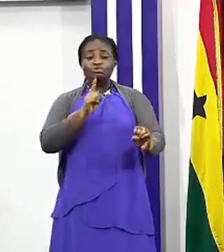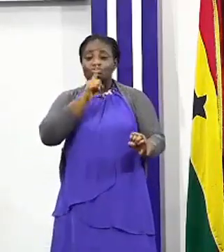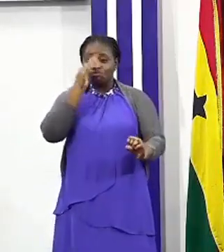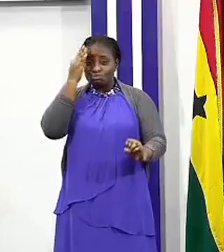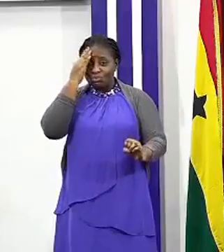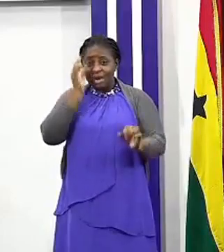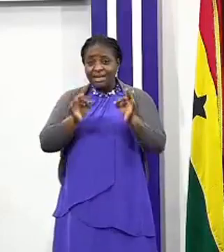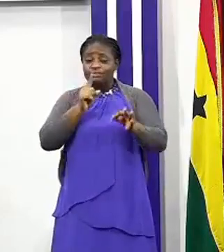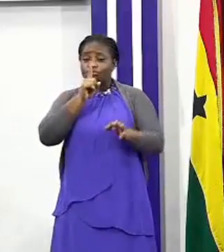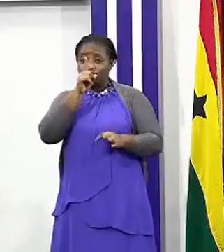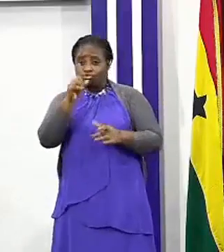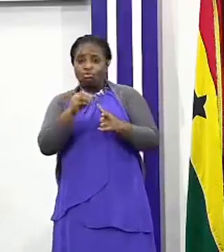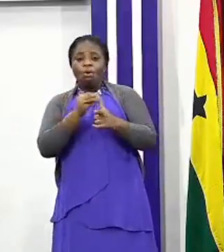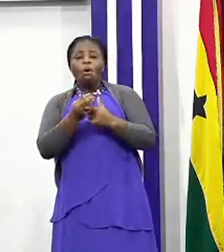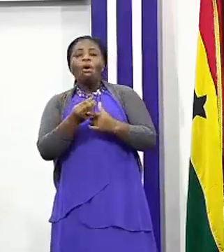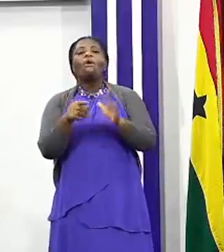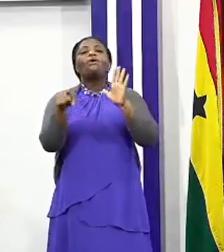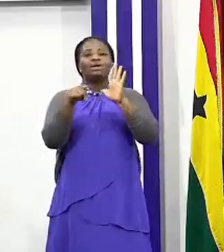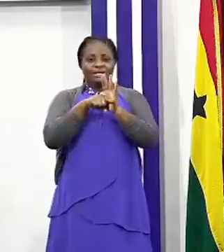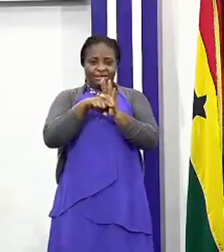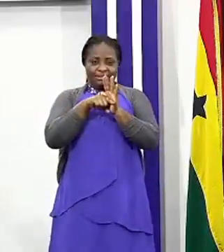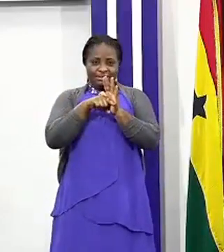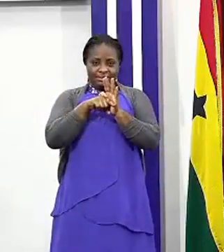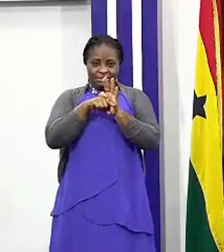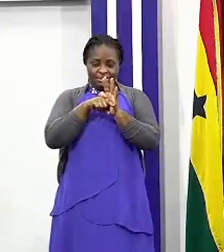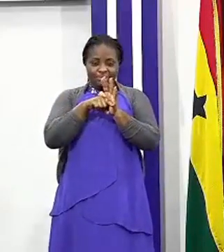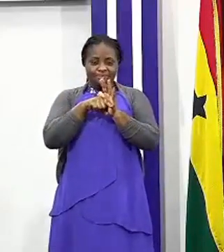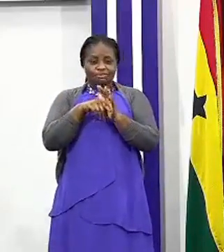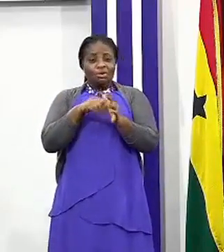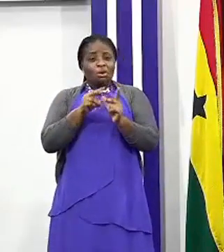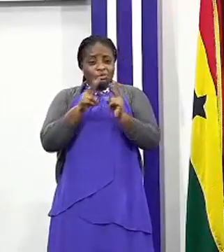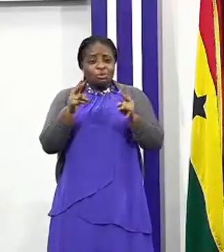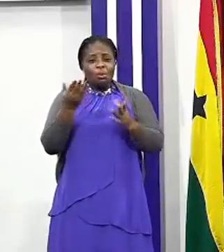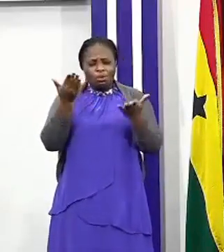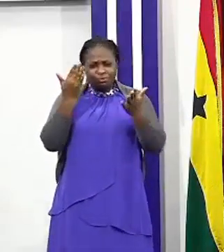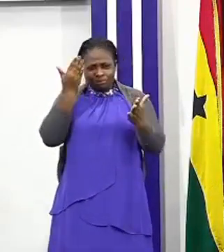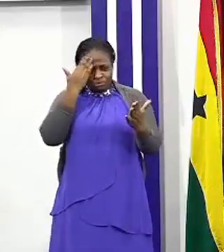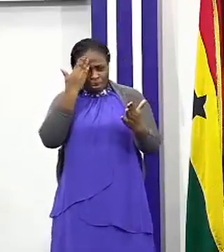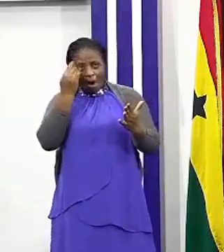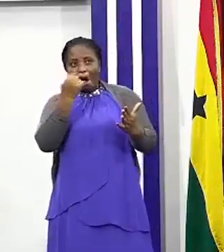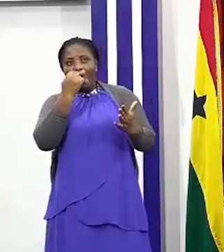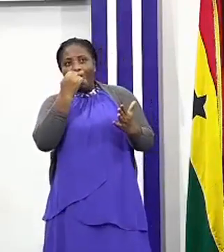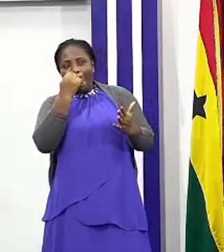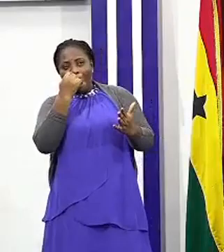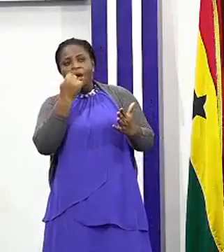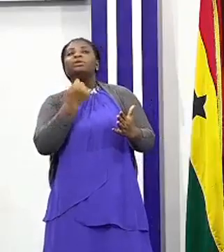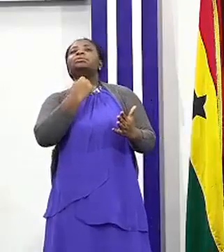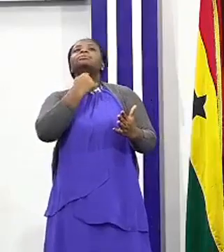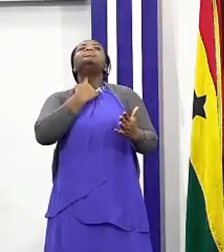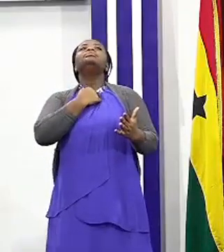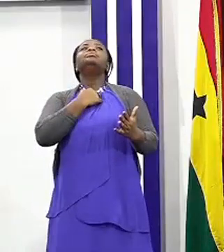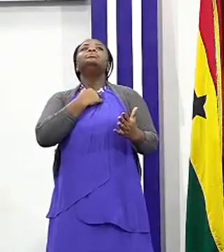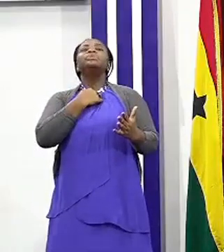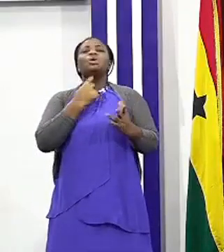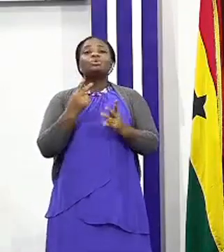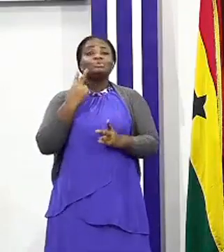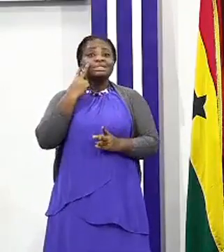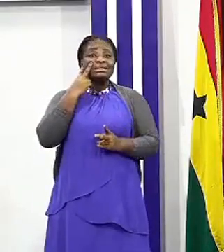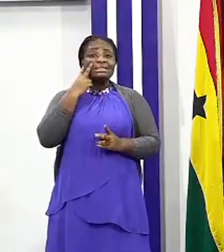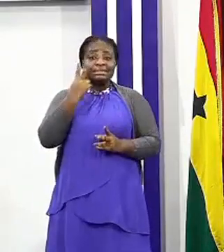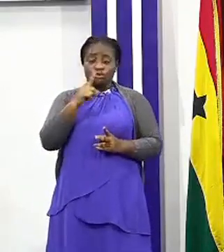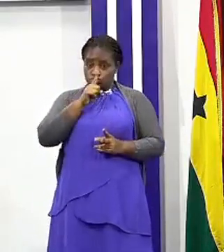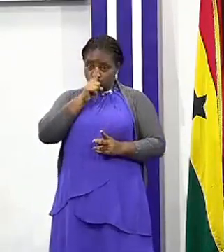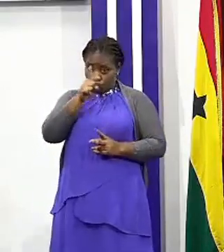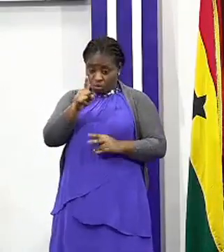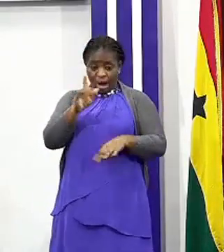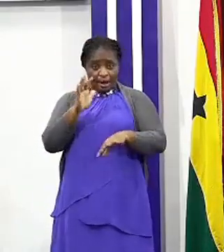respiratory virus, because it is in the upper respiratory tract. So we want to go into the nose, we want to go into the throat, and we want to see if you have